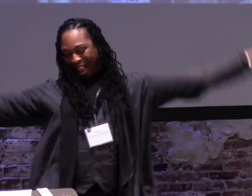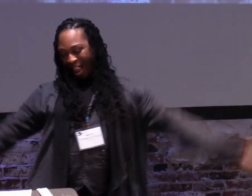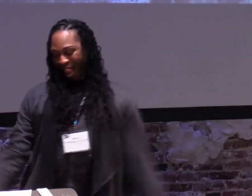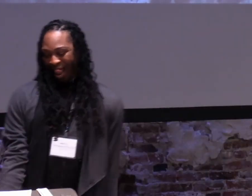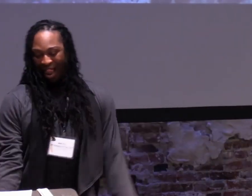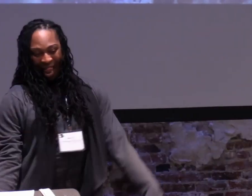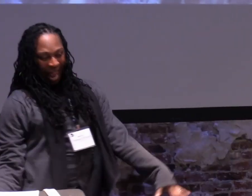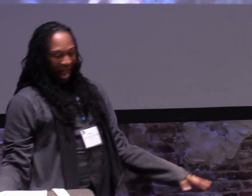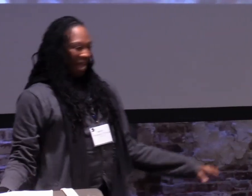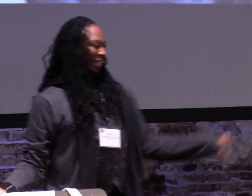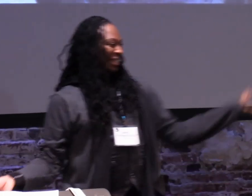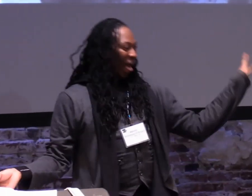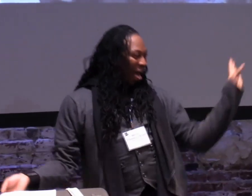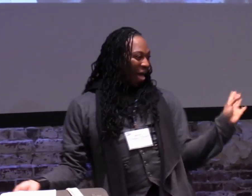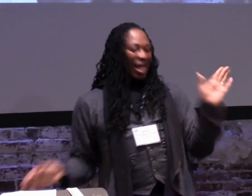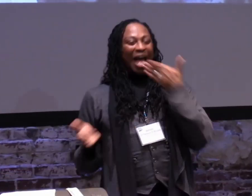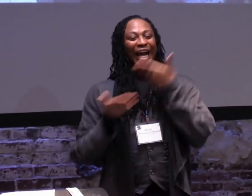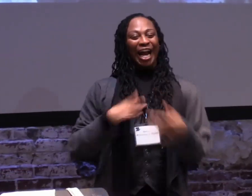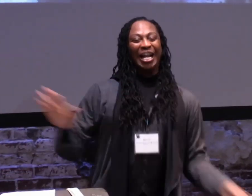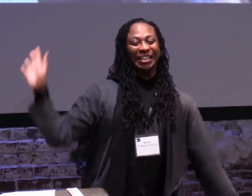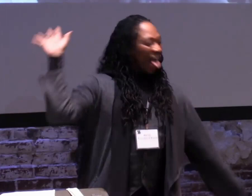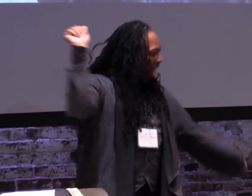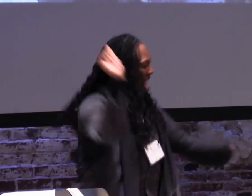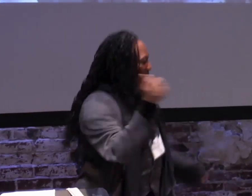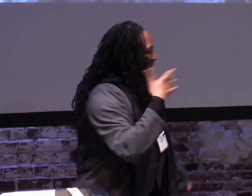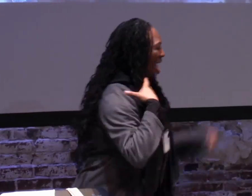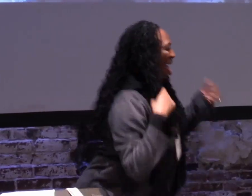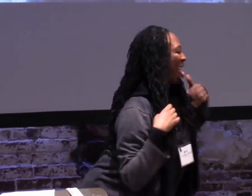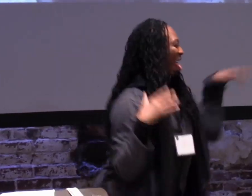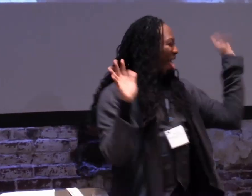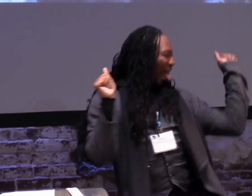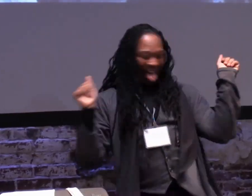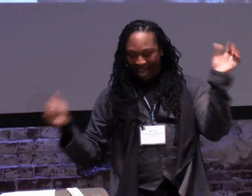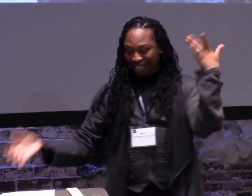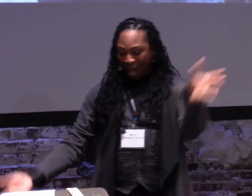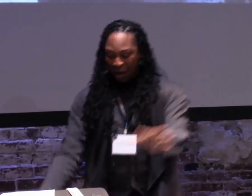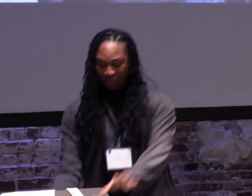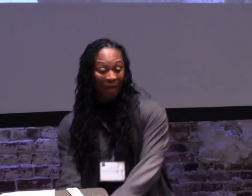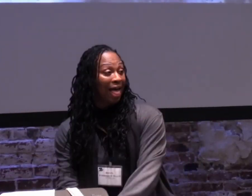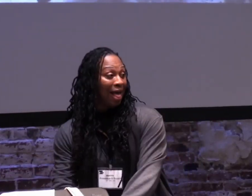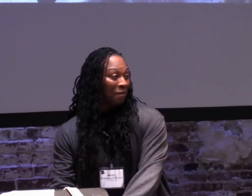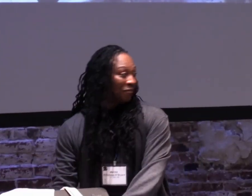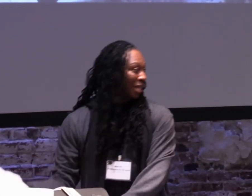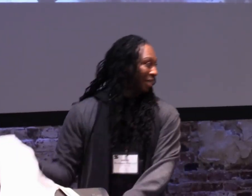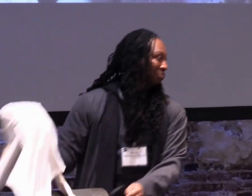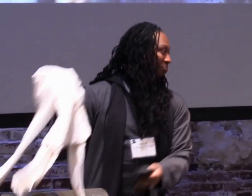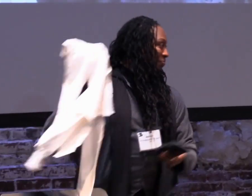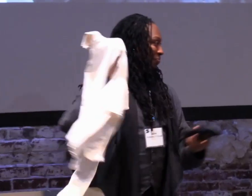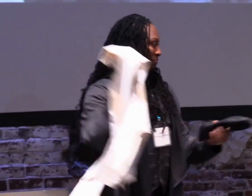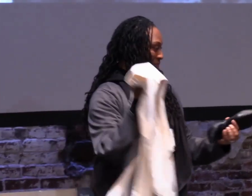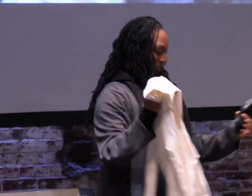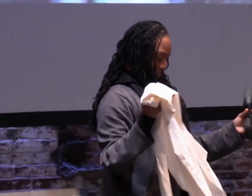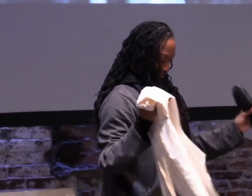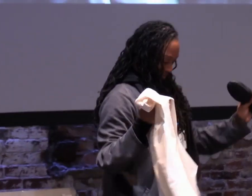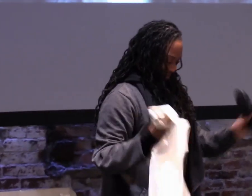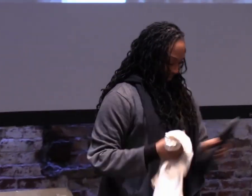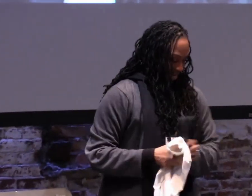everyone's life to be fabulous and representative? I bring all kinds of pieces together, not just one.